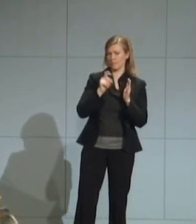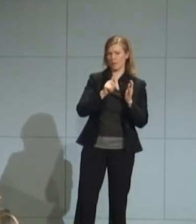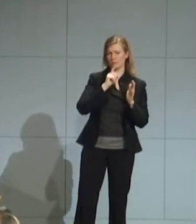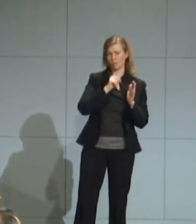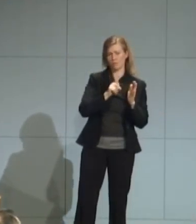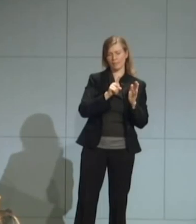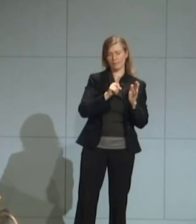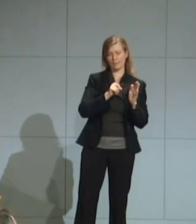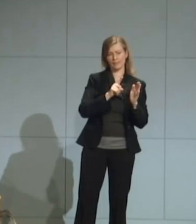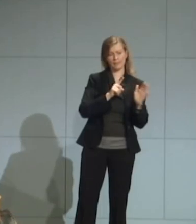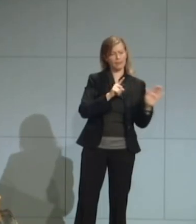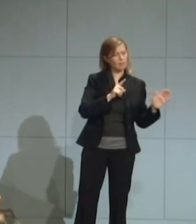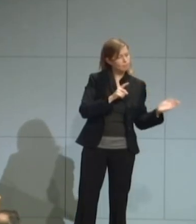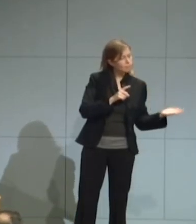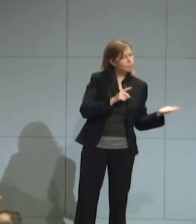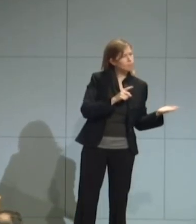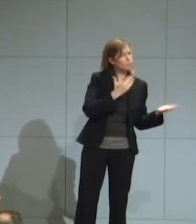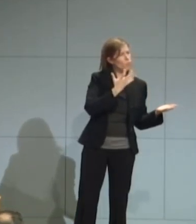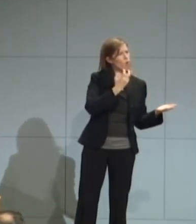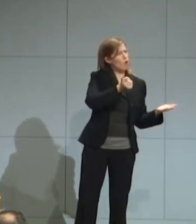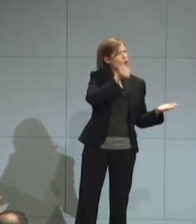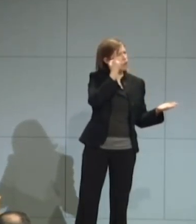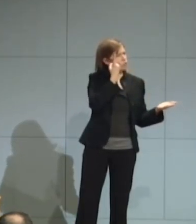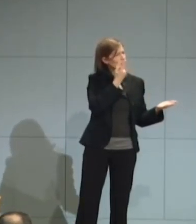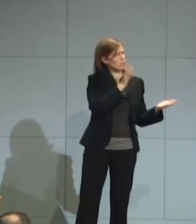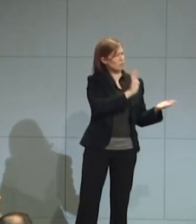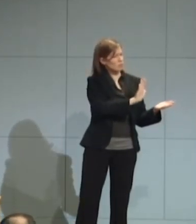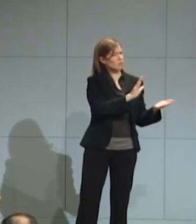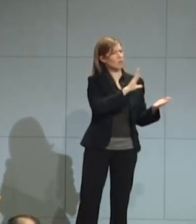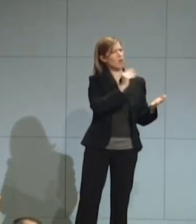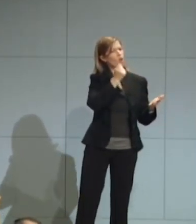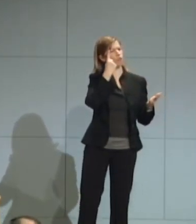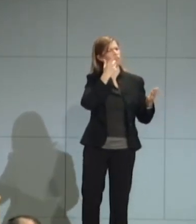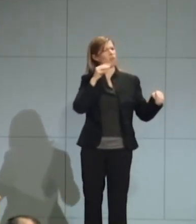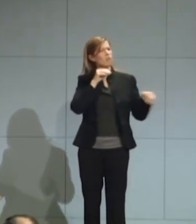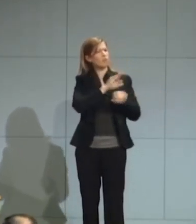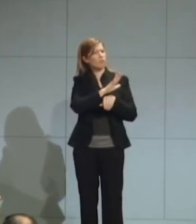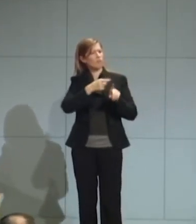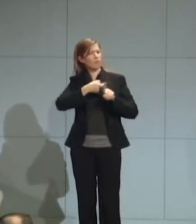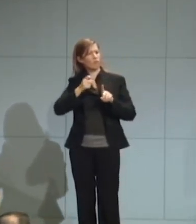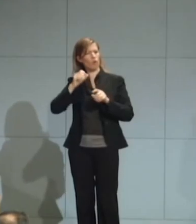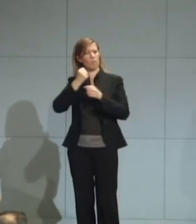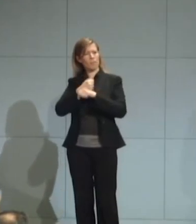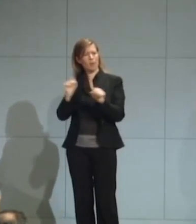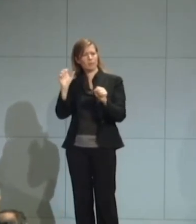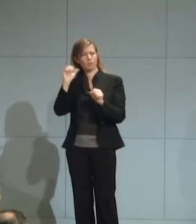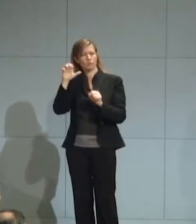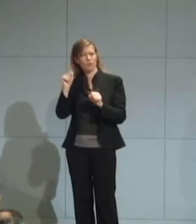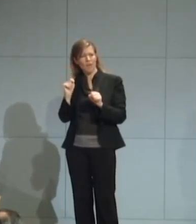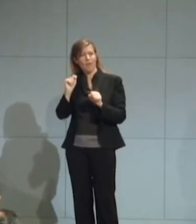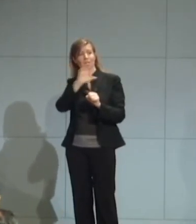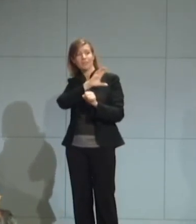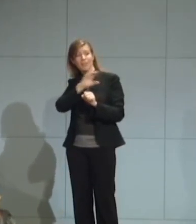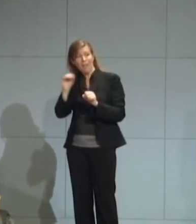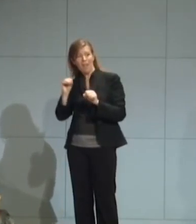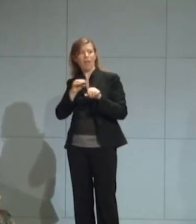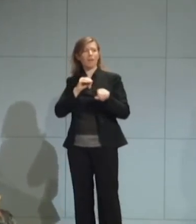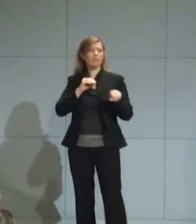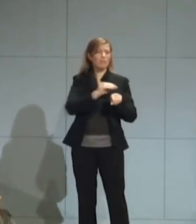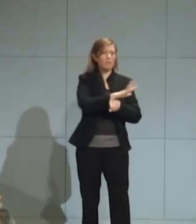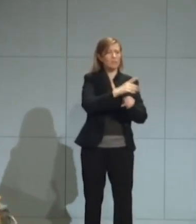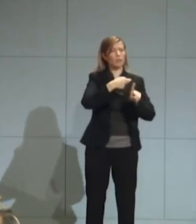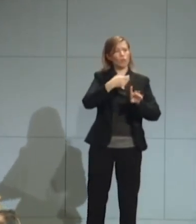think of an analogy that would help prove the point. And so, for instance, this idea that the election of a man of